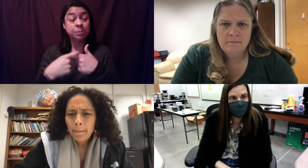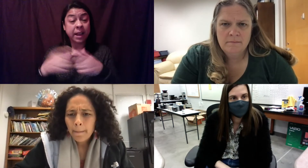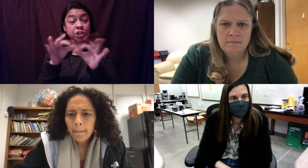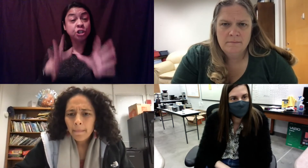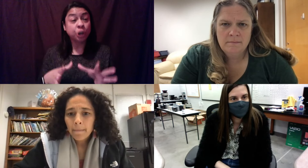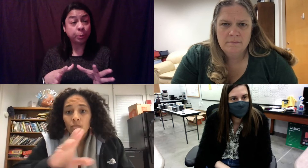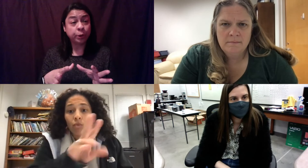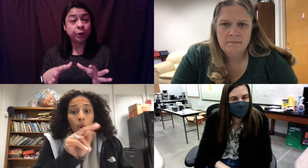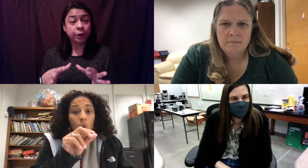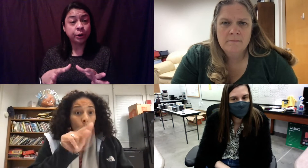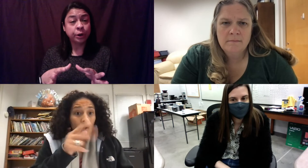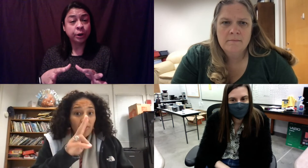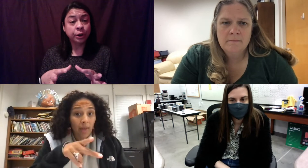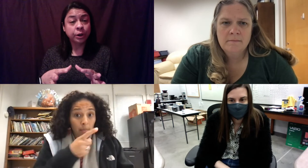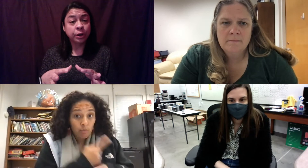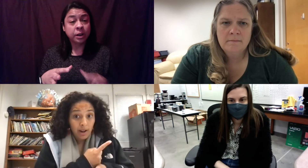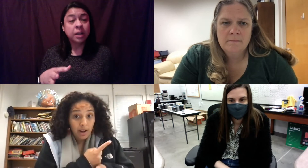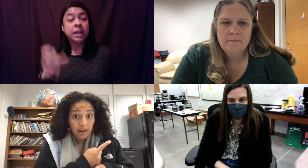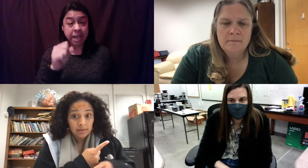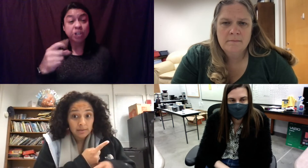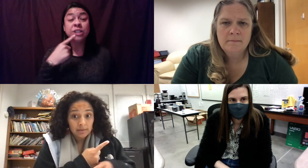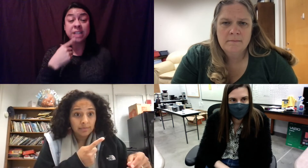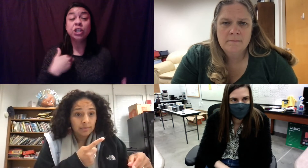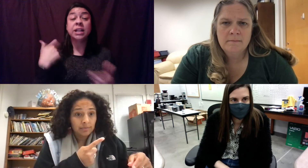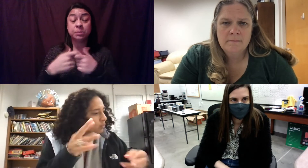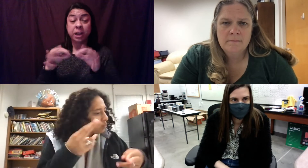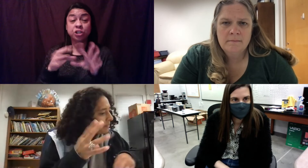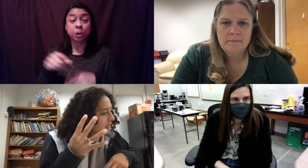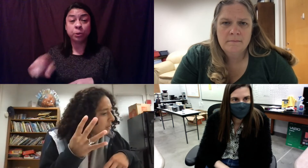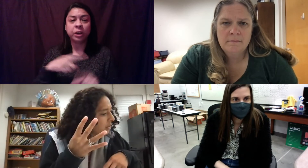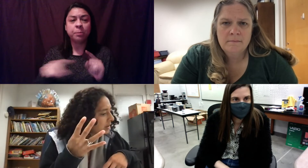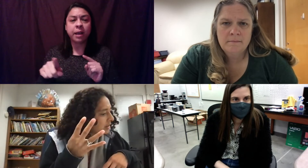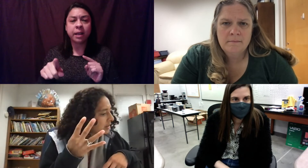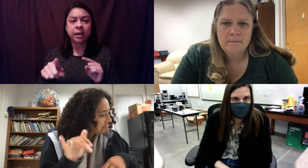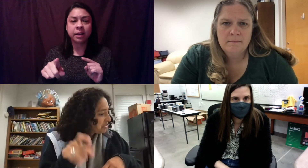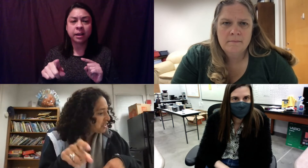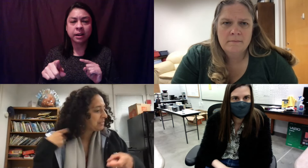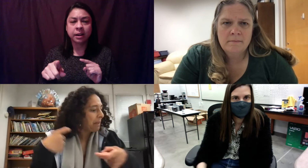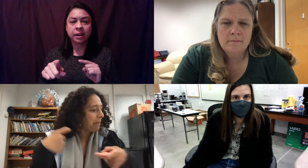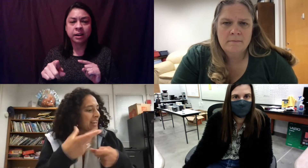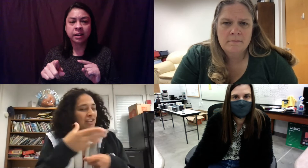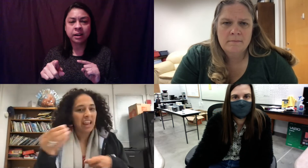has Spanish interpreter. Yeah, she says she has Spanish interpreter in there,